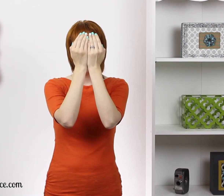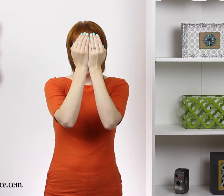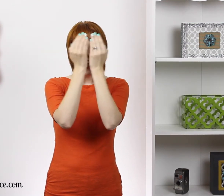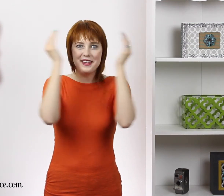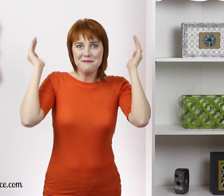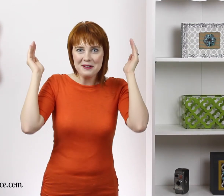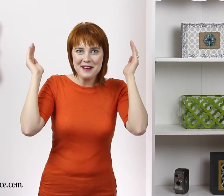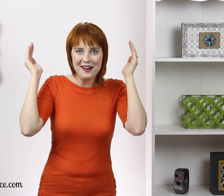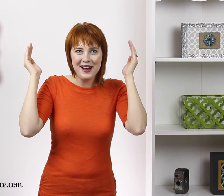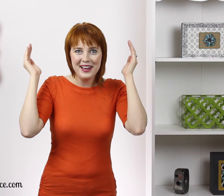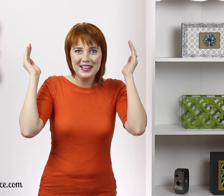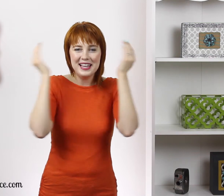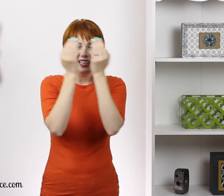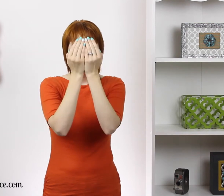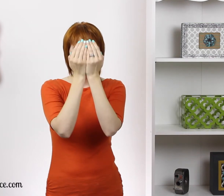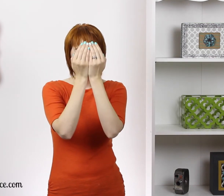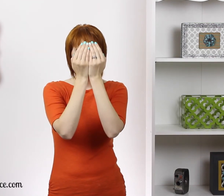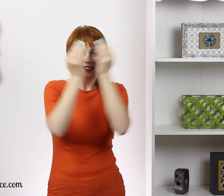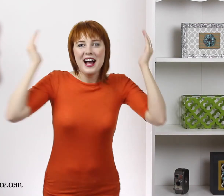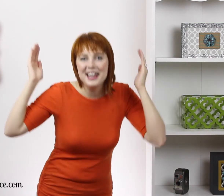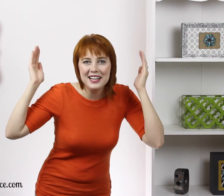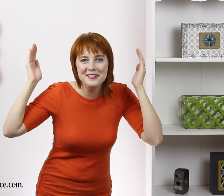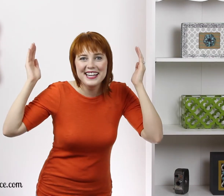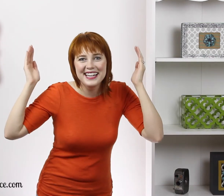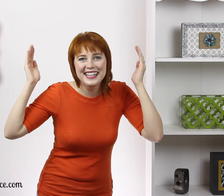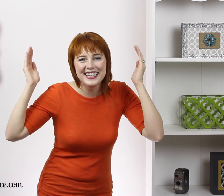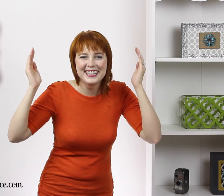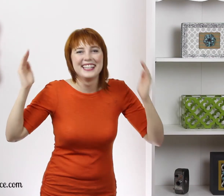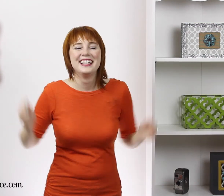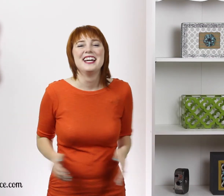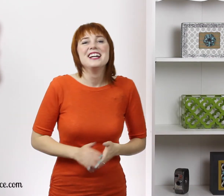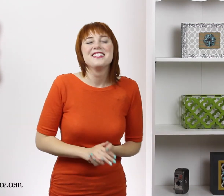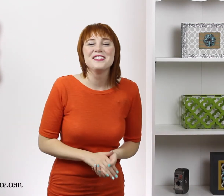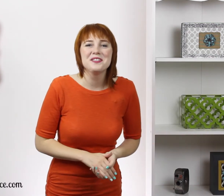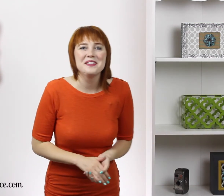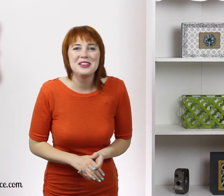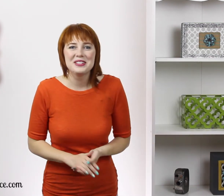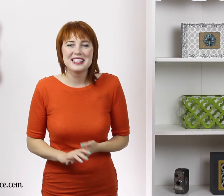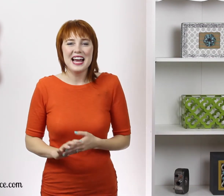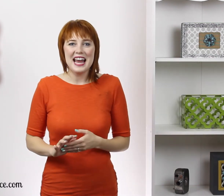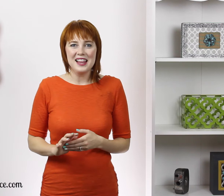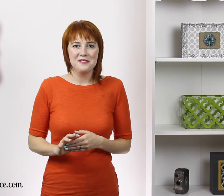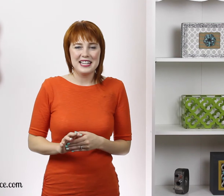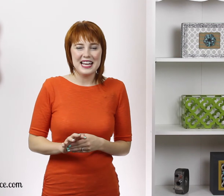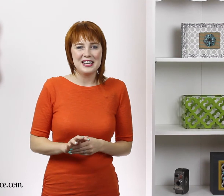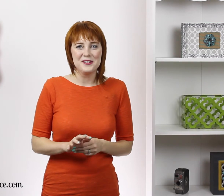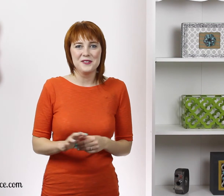and then you pop them out like someone's scaring you on Halloween so if your baby likes to sign Halloween and you